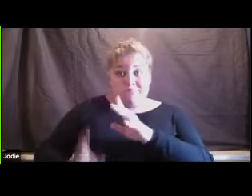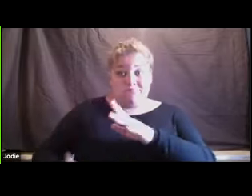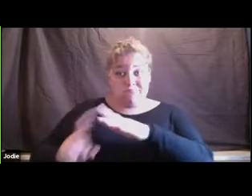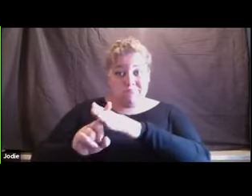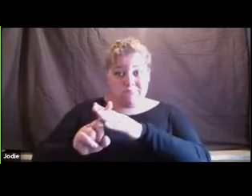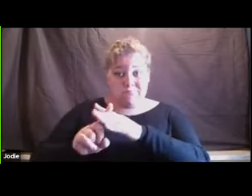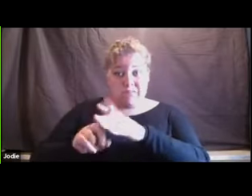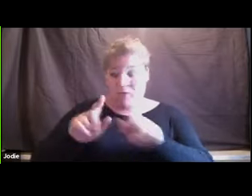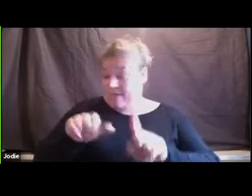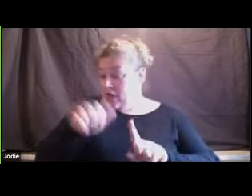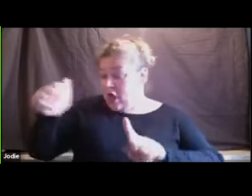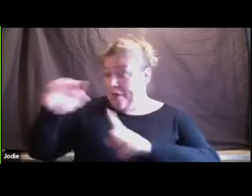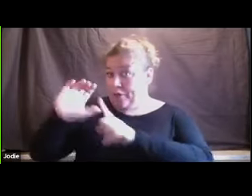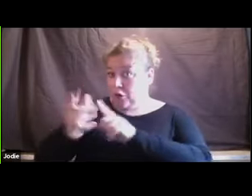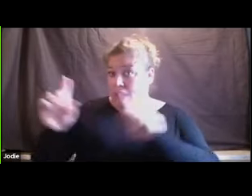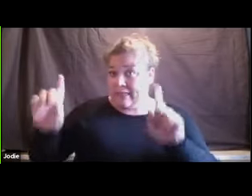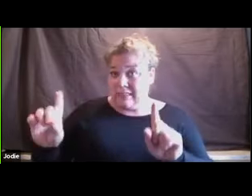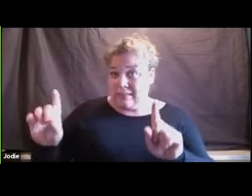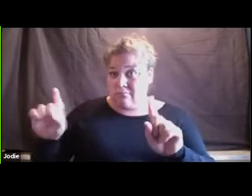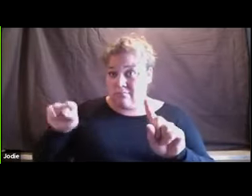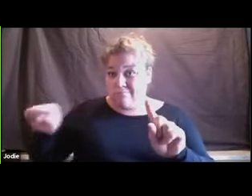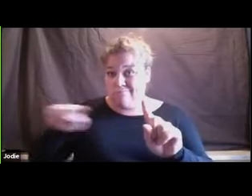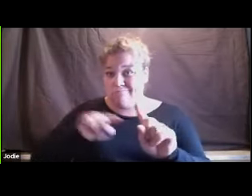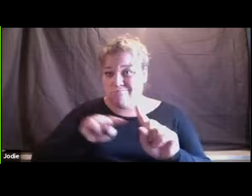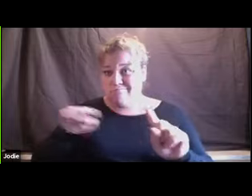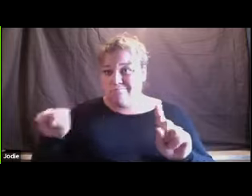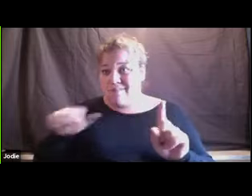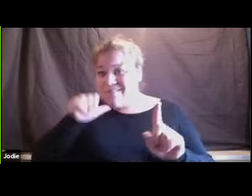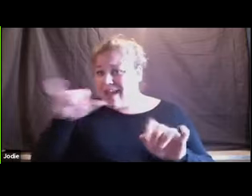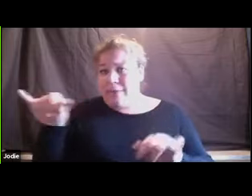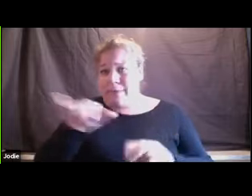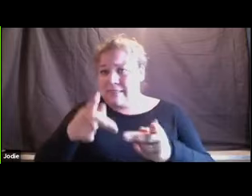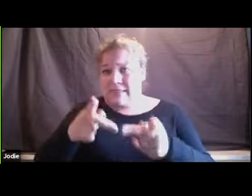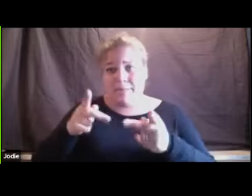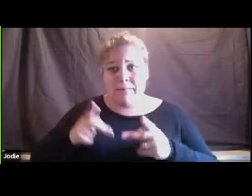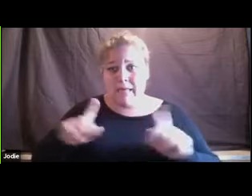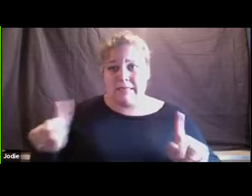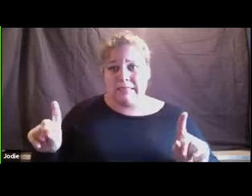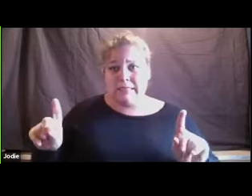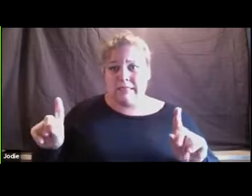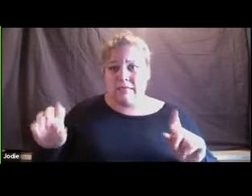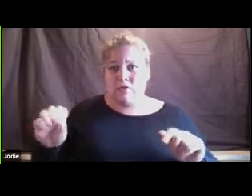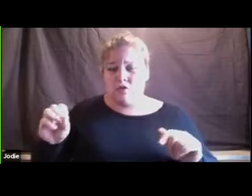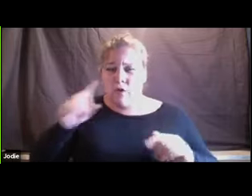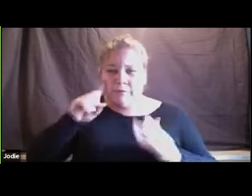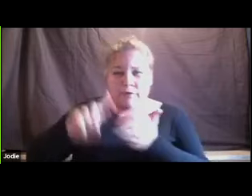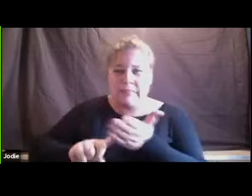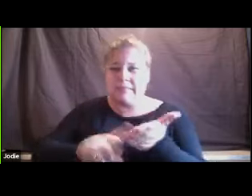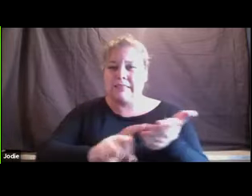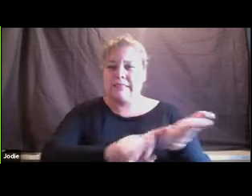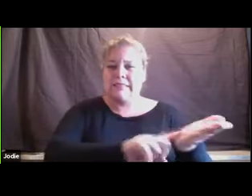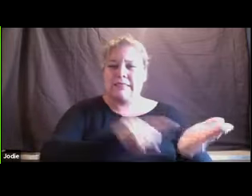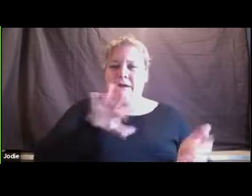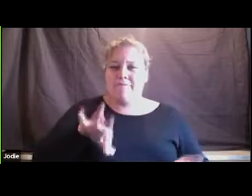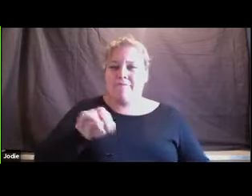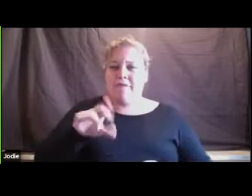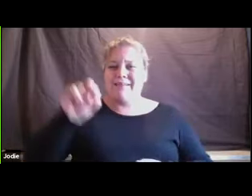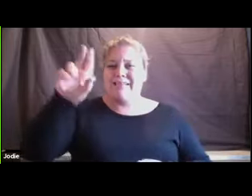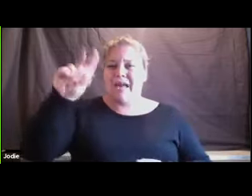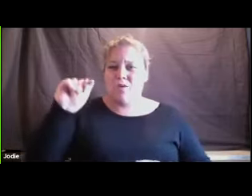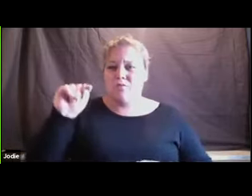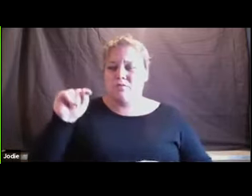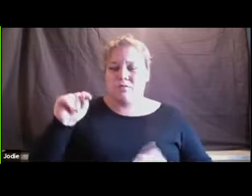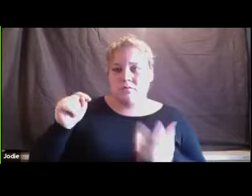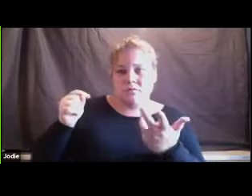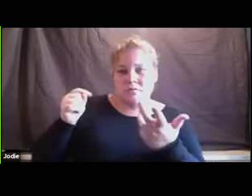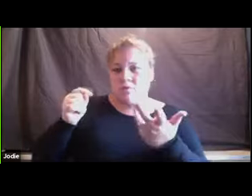is, if they're not in the same location. Again, you look at all of those pieces to the puzzle and you look at